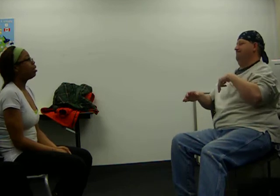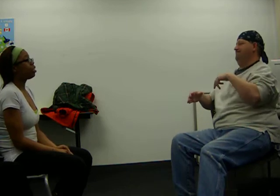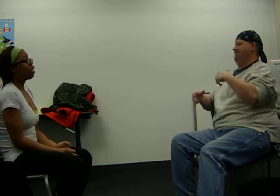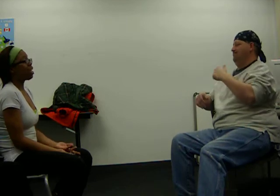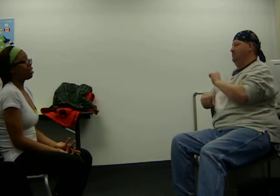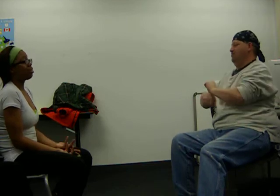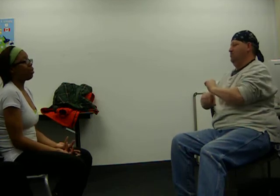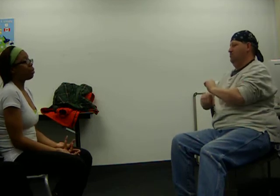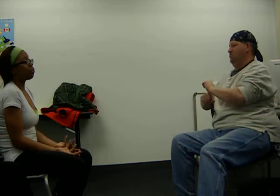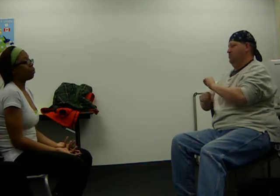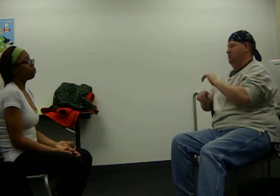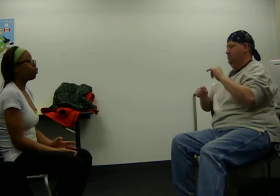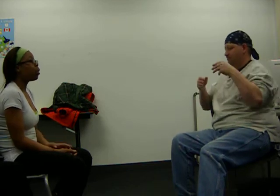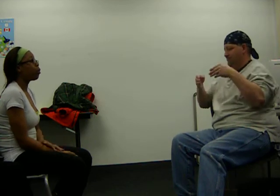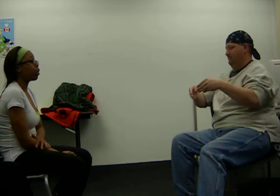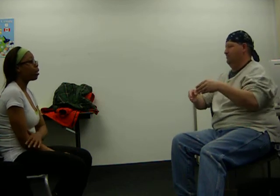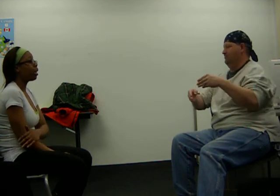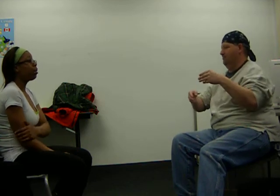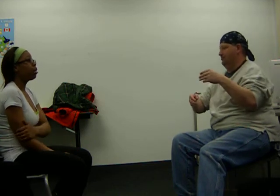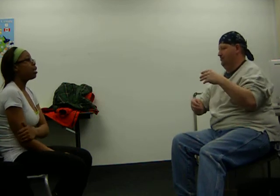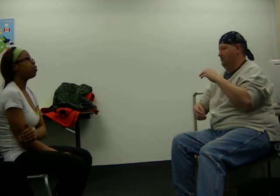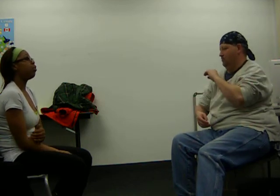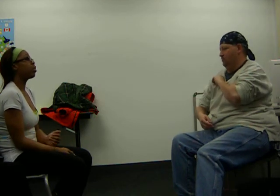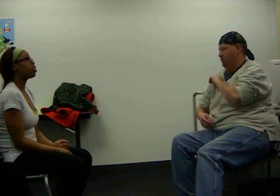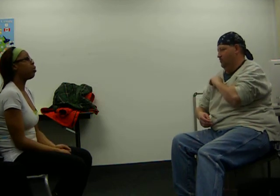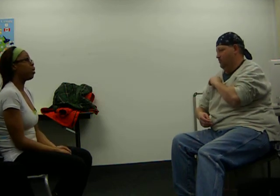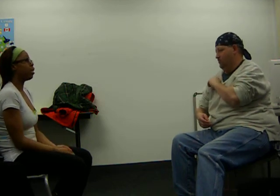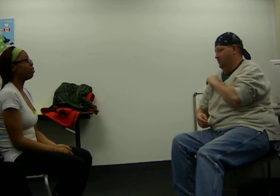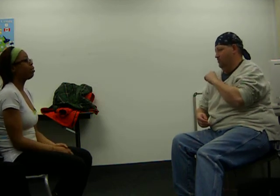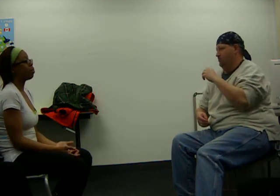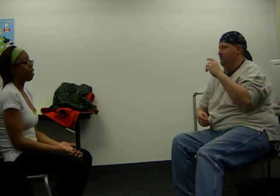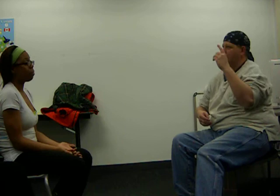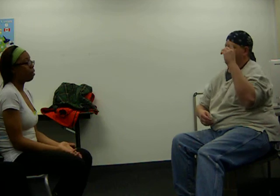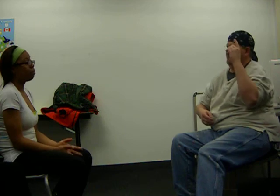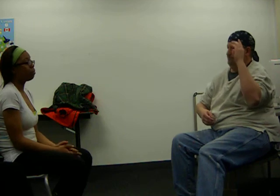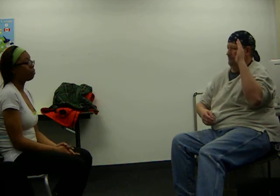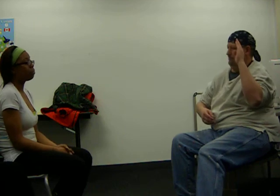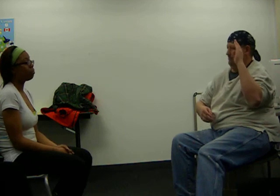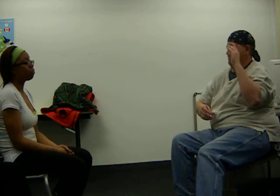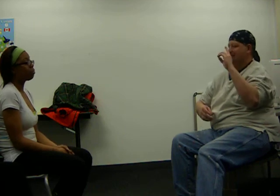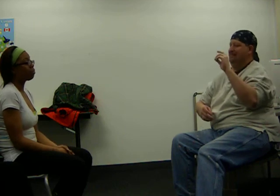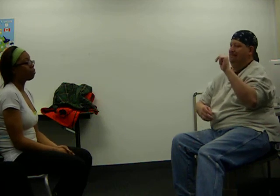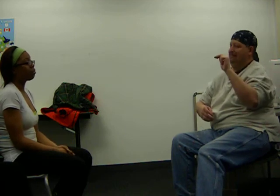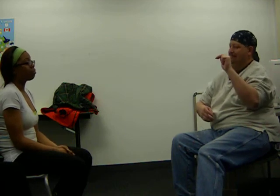she has to quit working to focus on the baby.